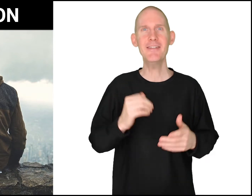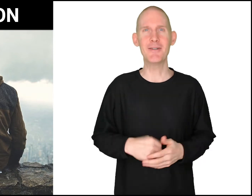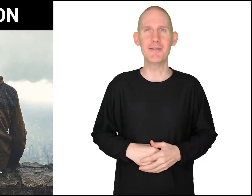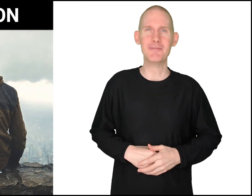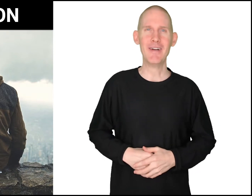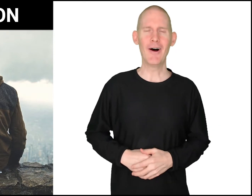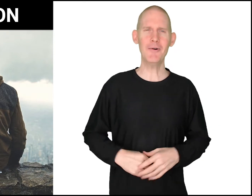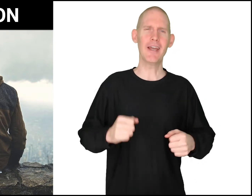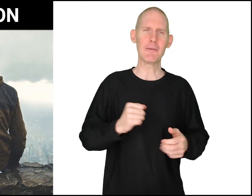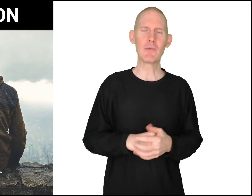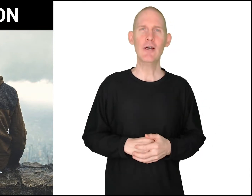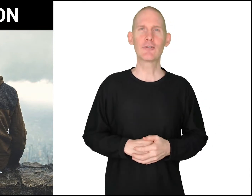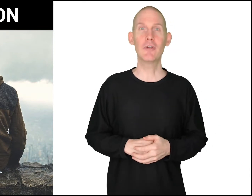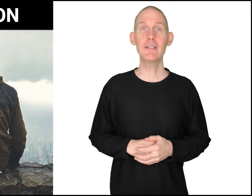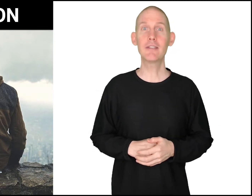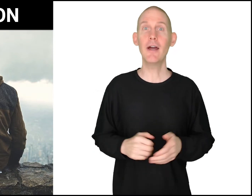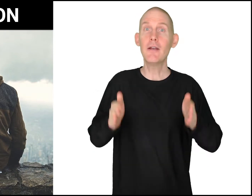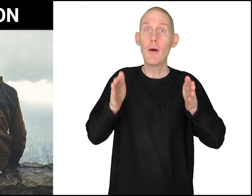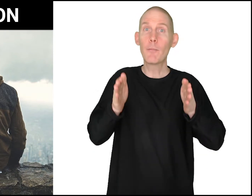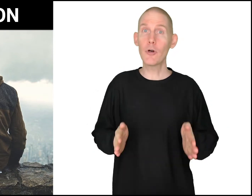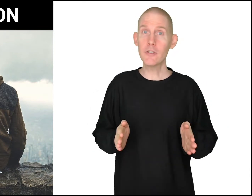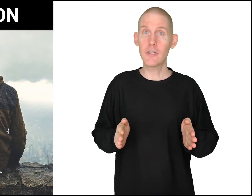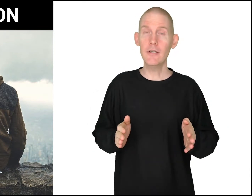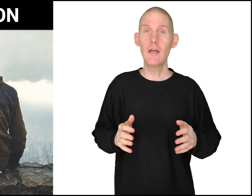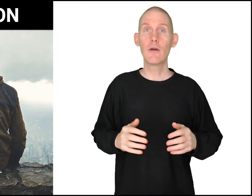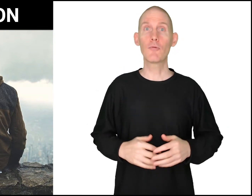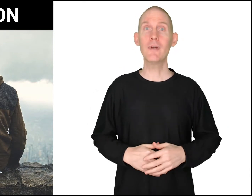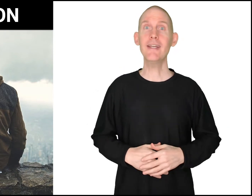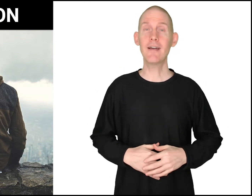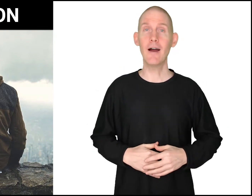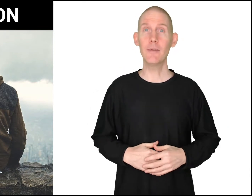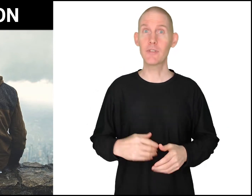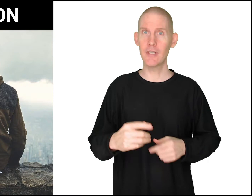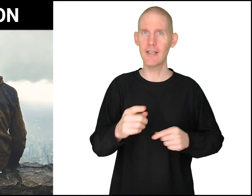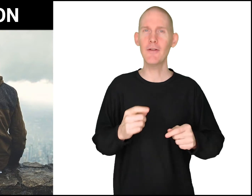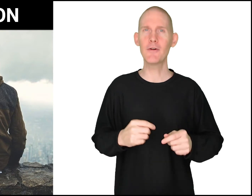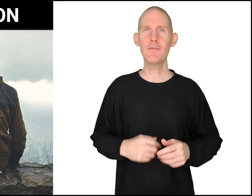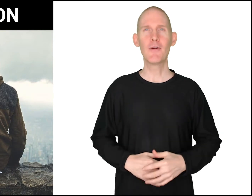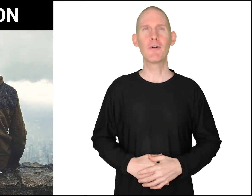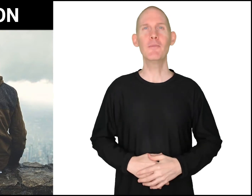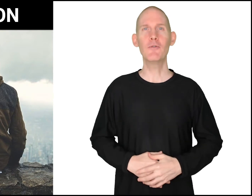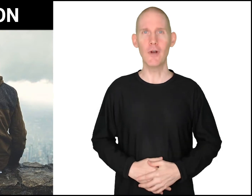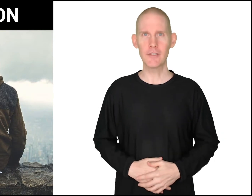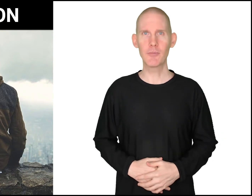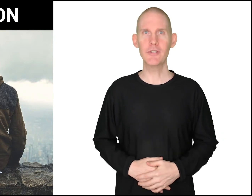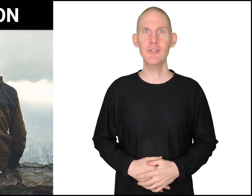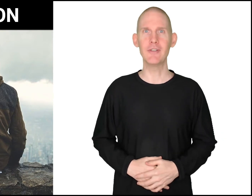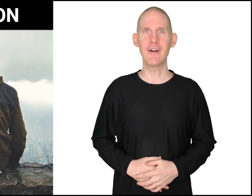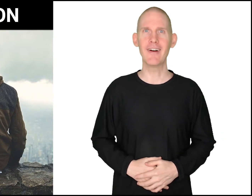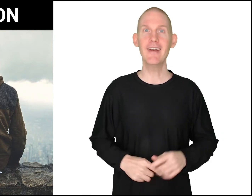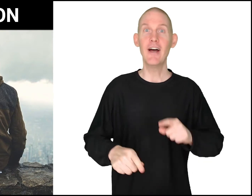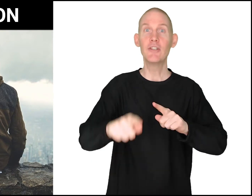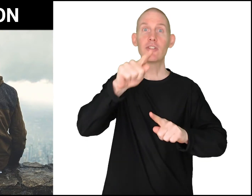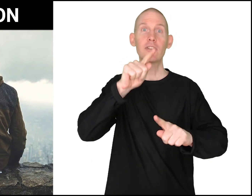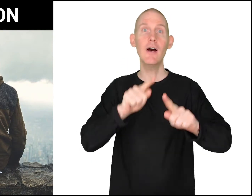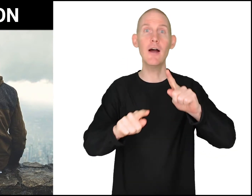to. Okay, so let's sign person 3 times together from the rest position, all right?